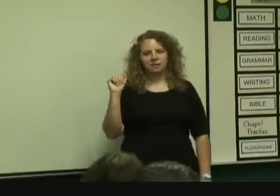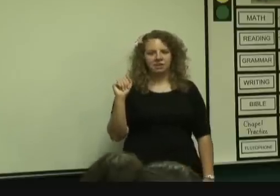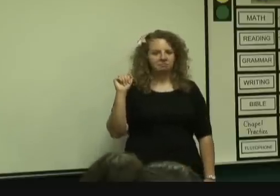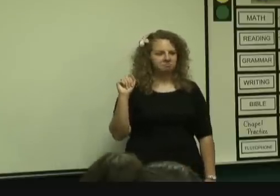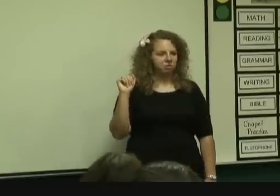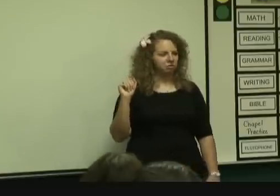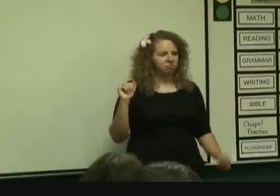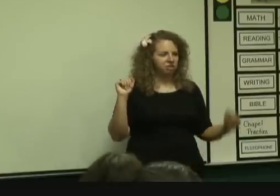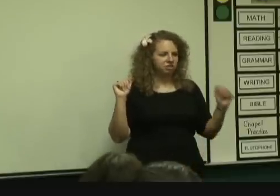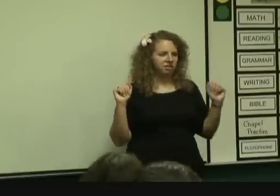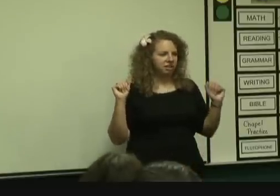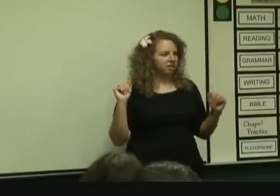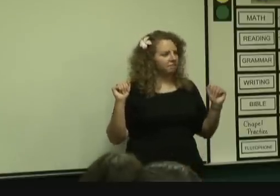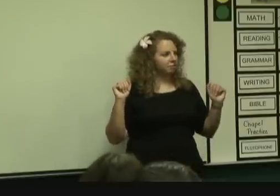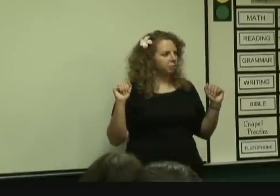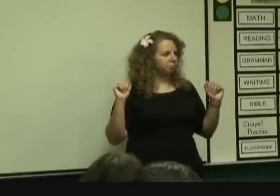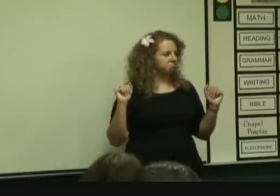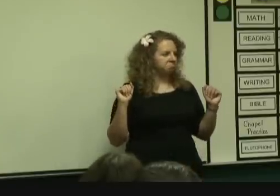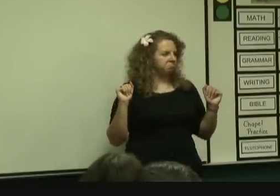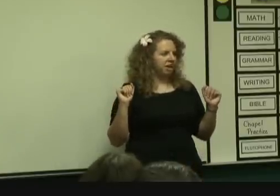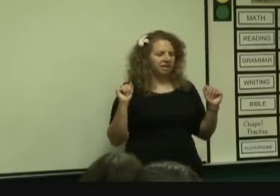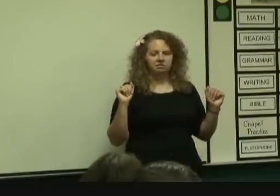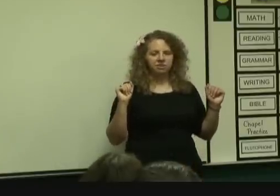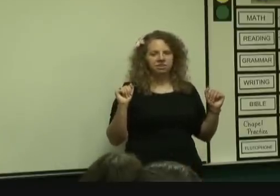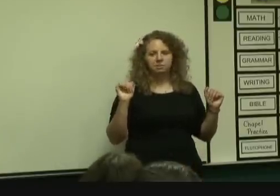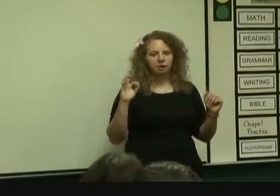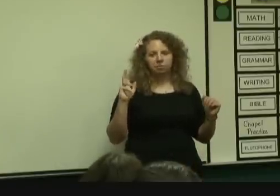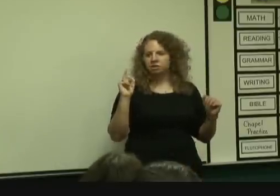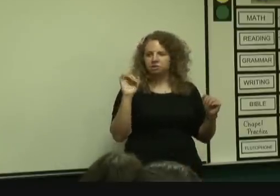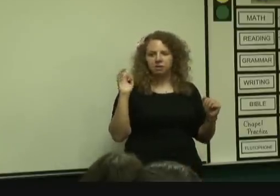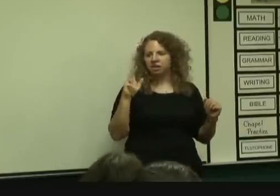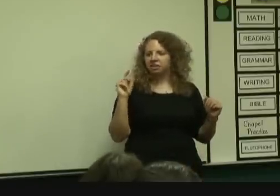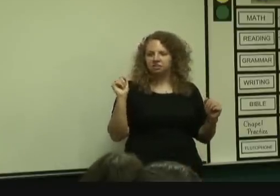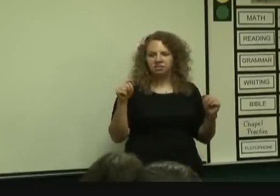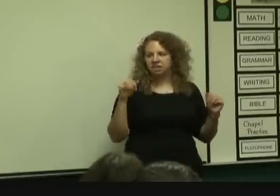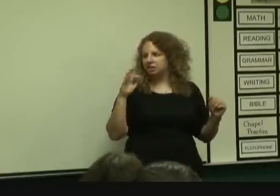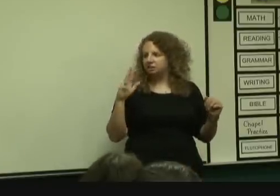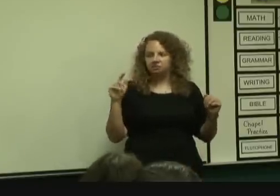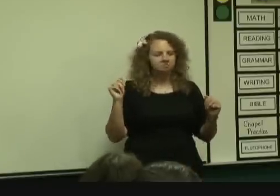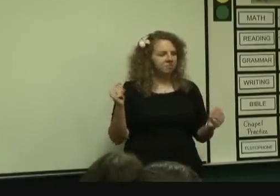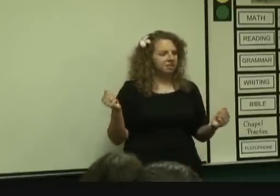about there. So it's just like a comfortable height, and this is about where you'd spell it or sign it or